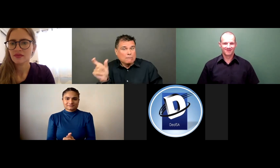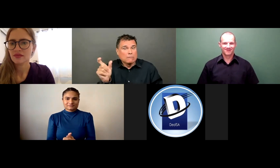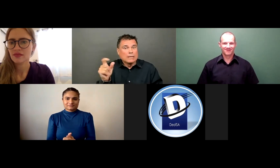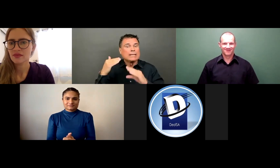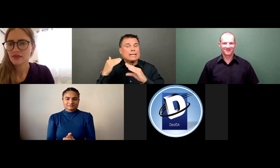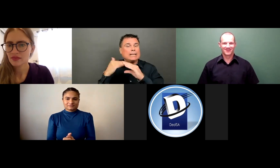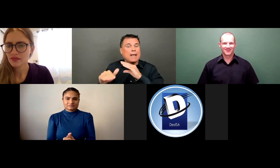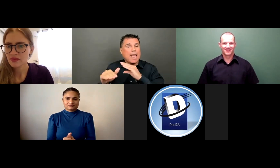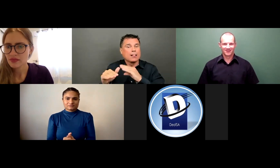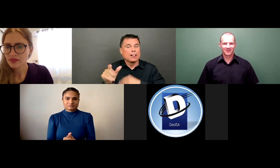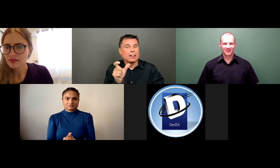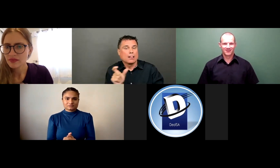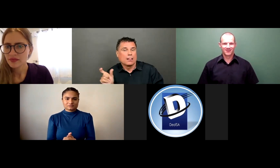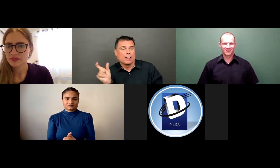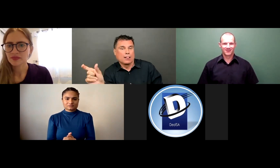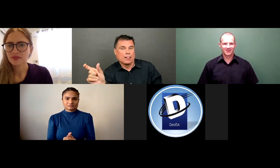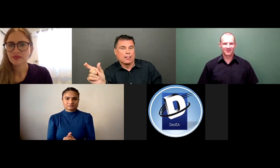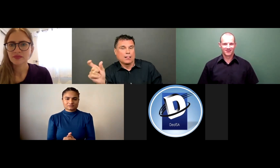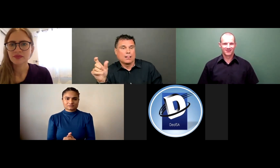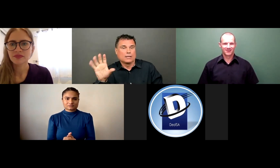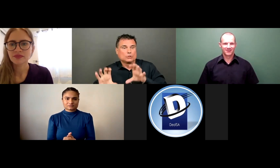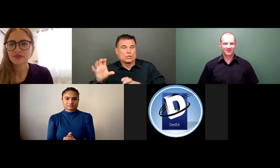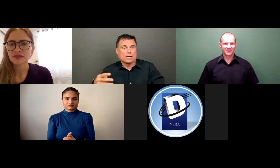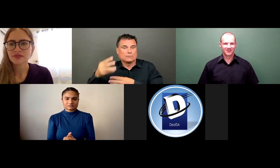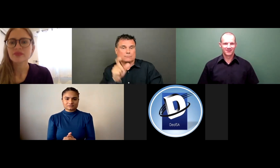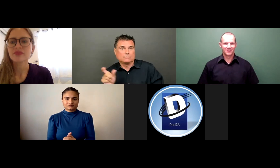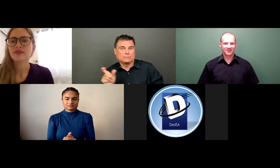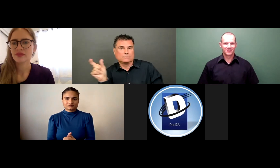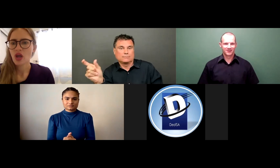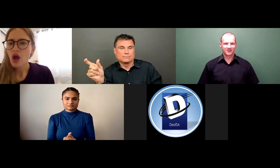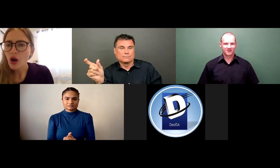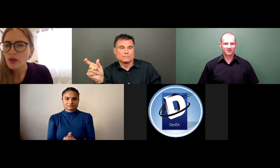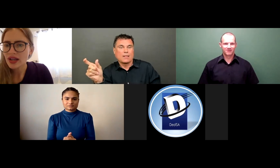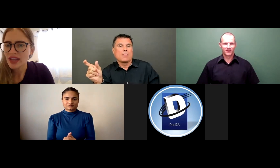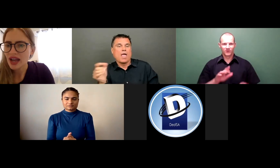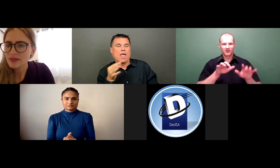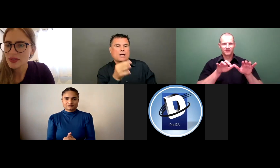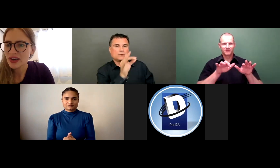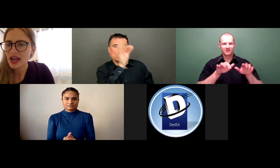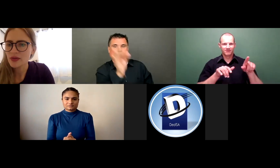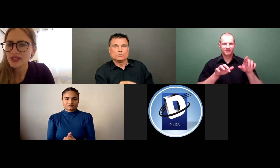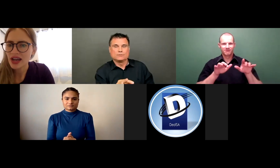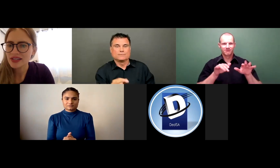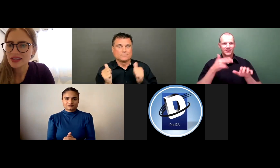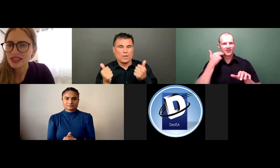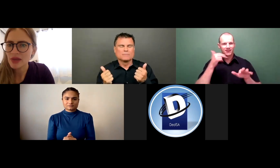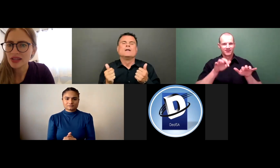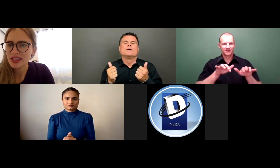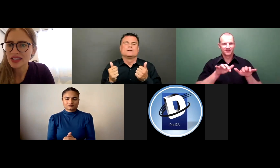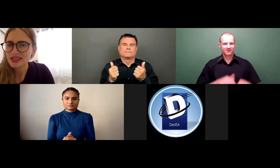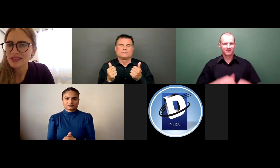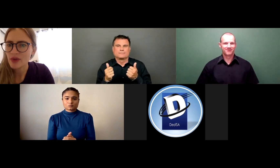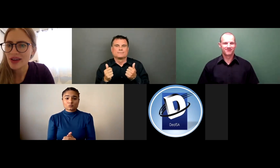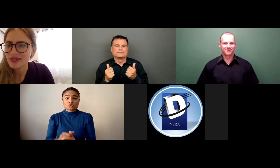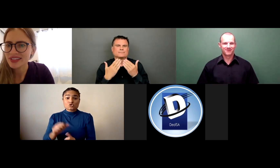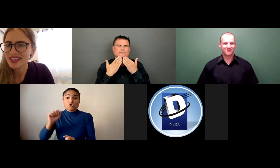One person asked, will you please put in your email in the chat box, please? Yeah, I'm sorry. I was accidentally emailing. That's a